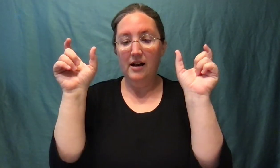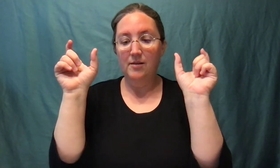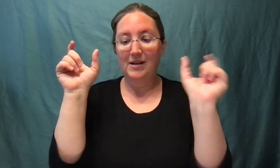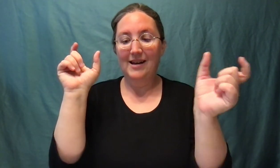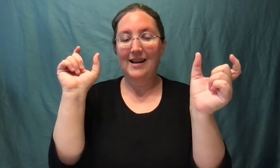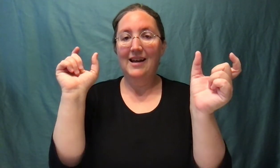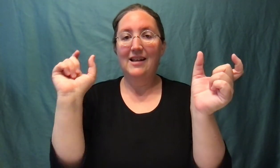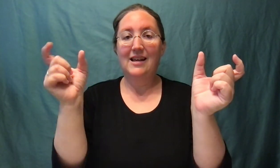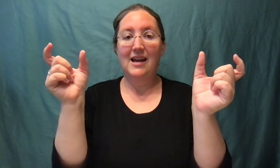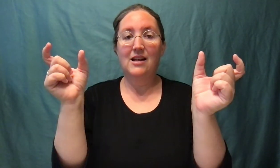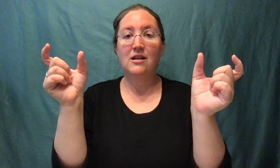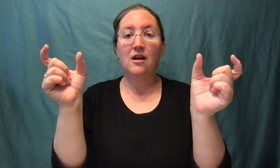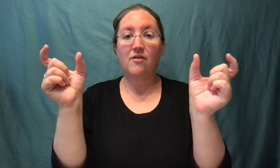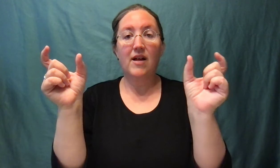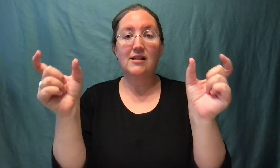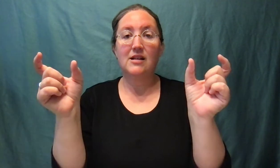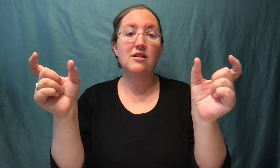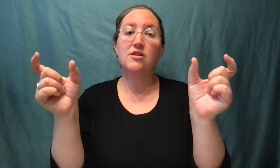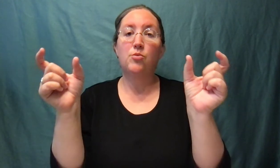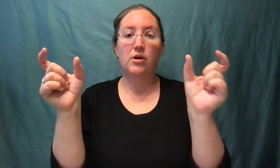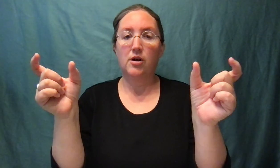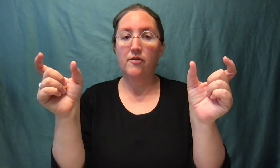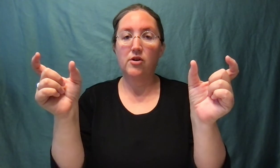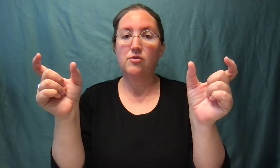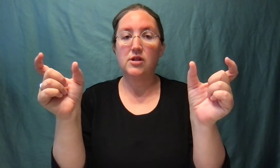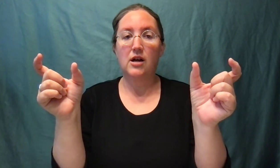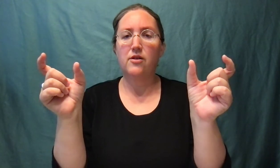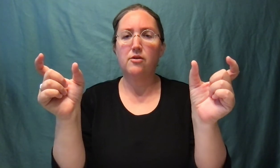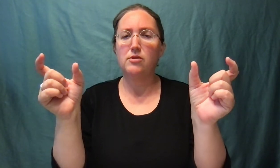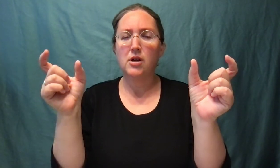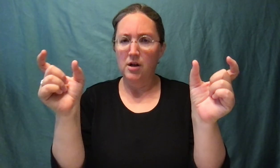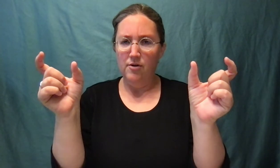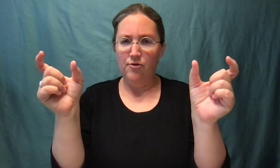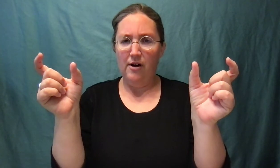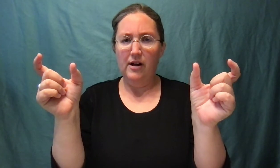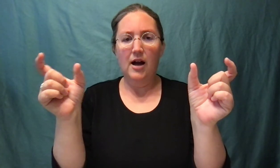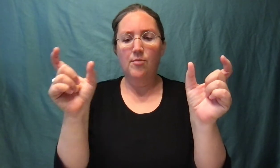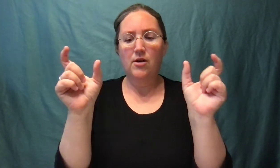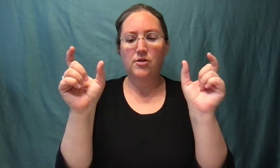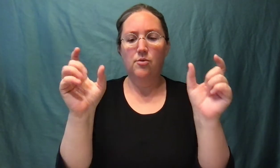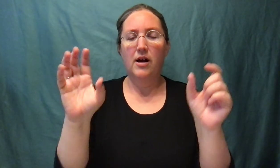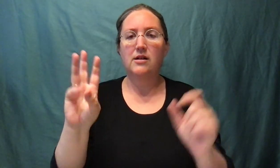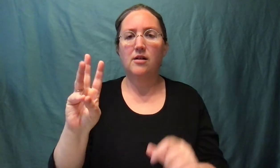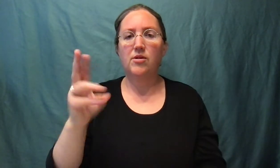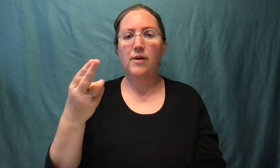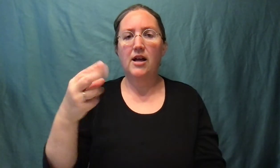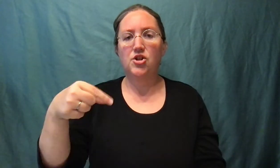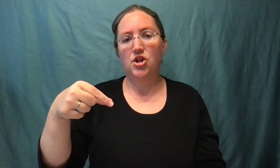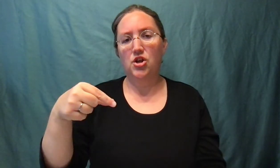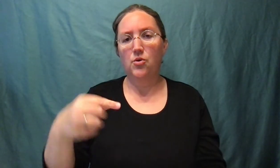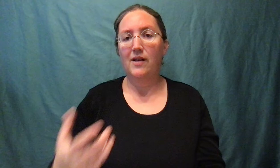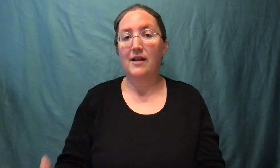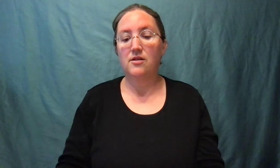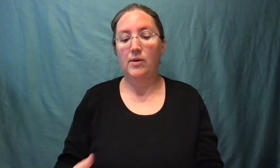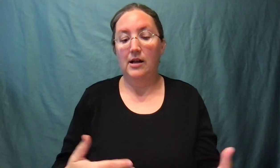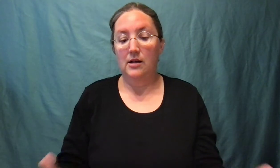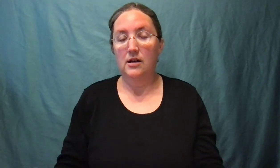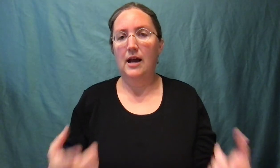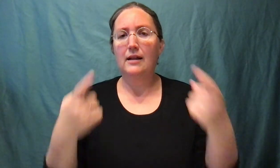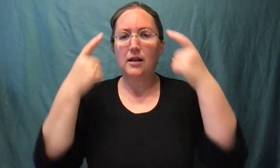the beginning and the end of that sentence, wherever you signed those frowning eyebrows, you write WHQ, and that's the way to indicate that you